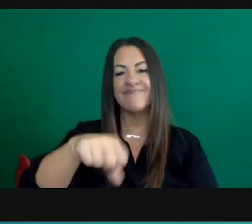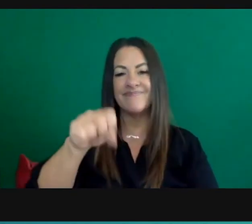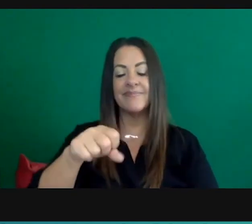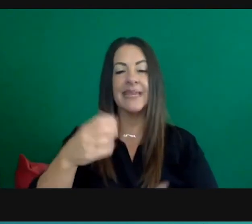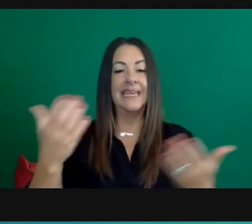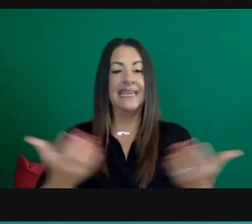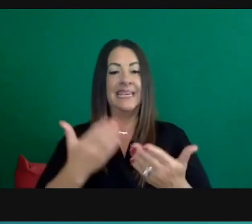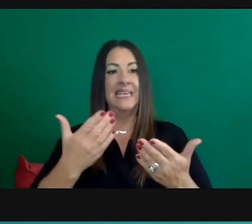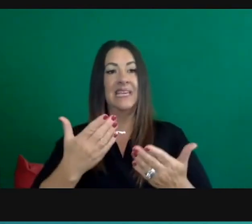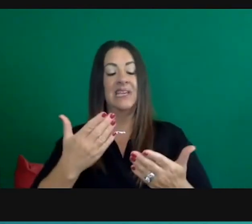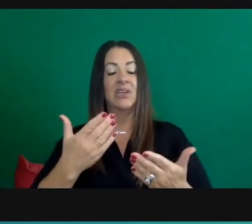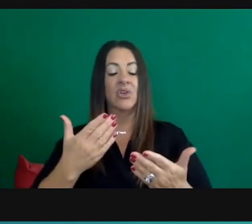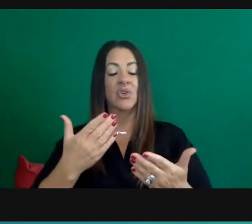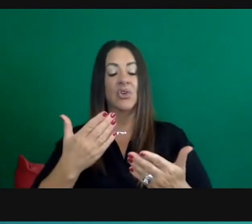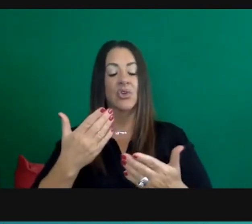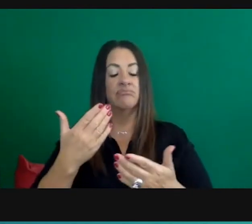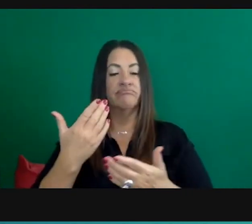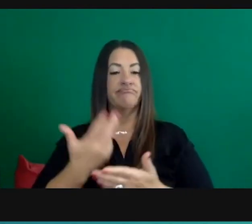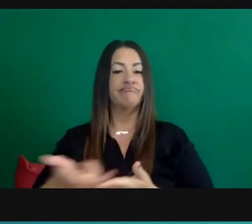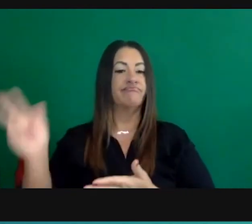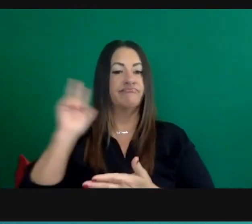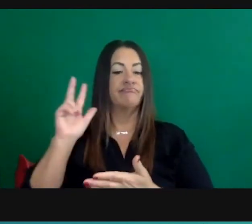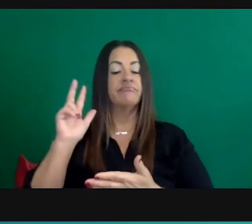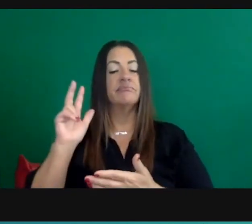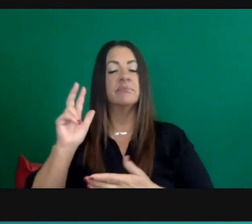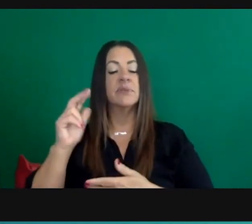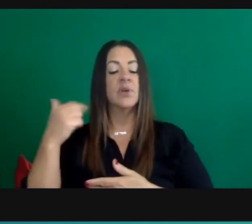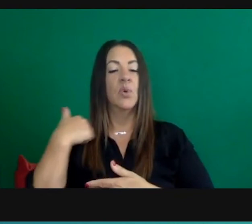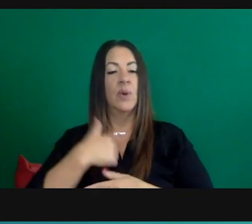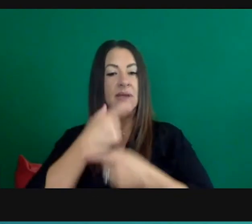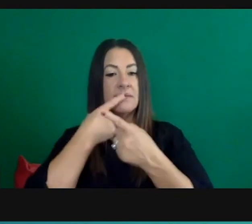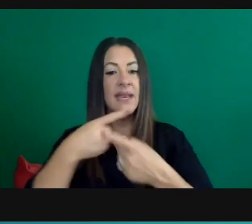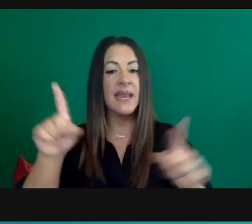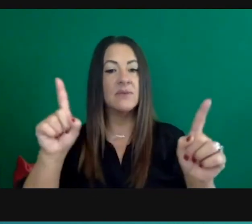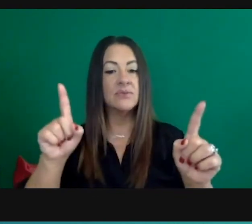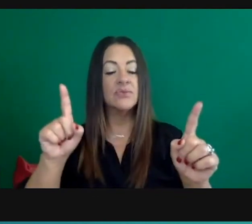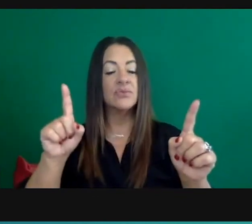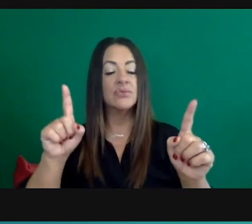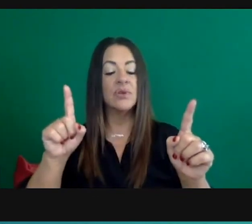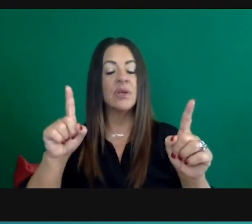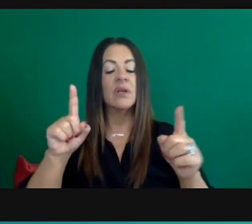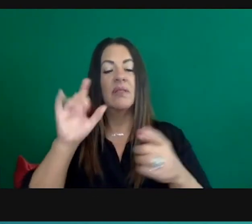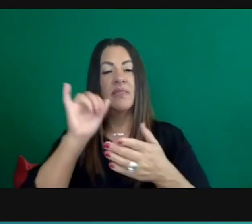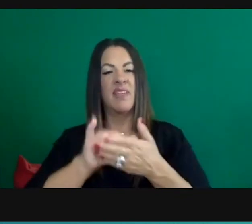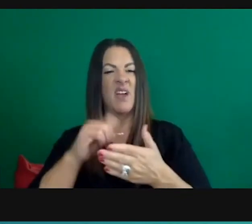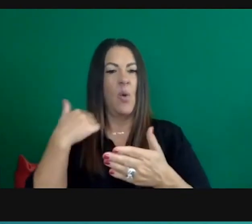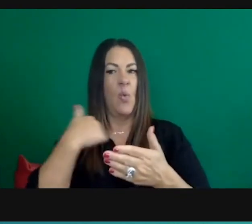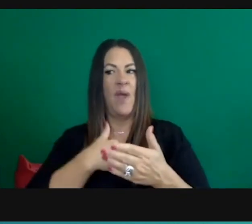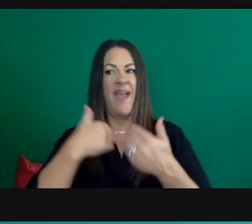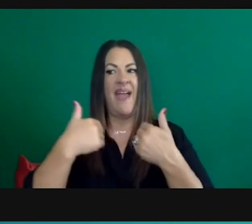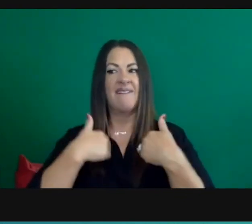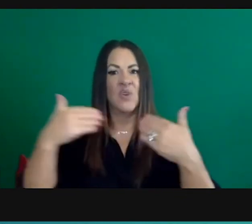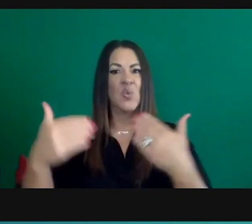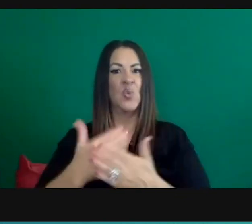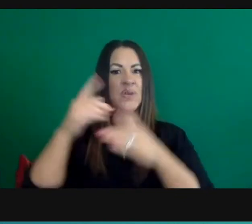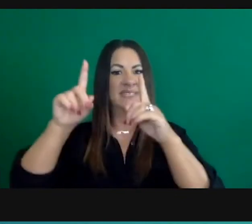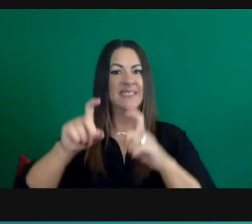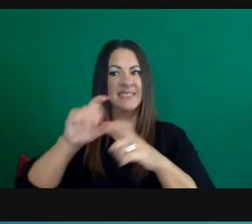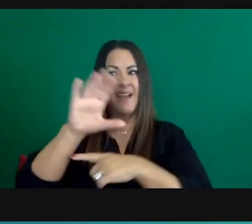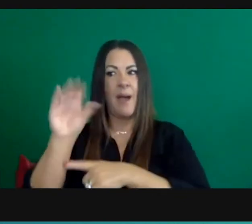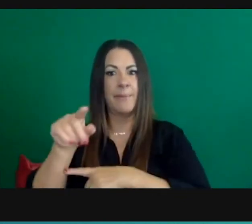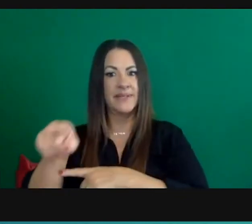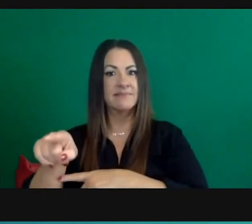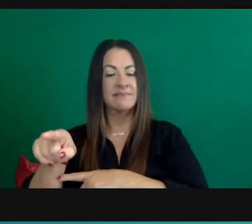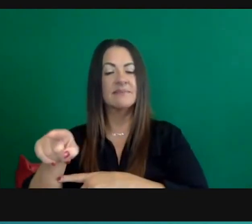state and a few weeks ago now announced a major partnership with a testing company to